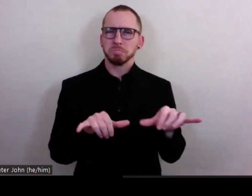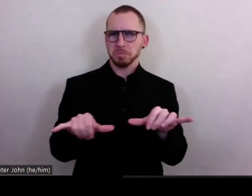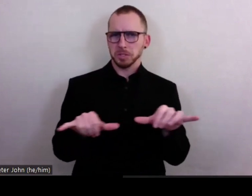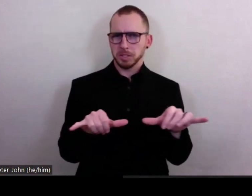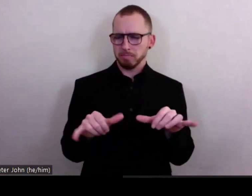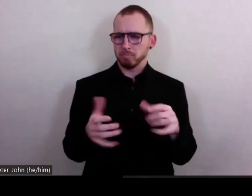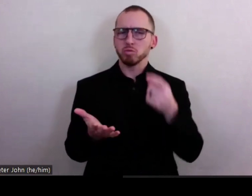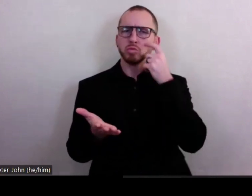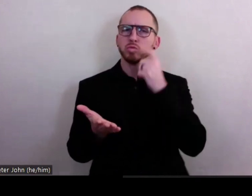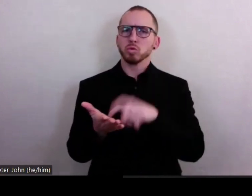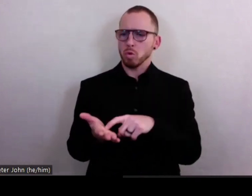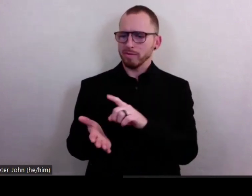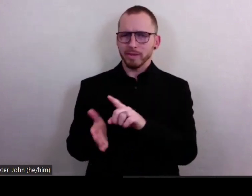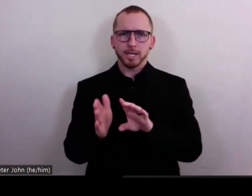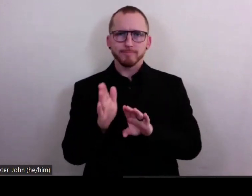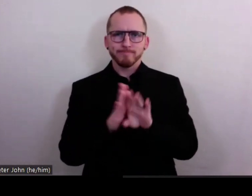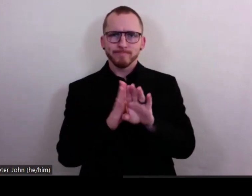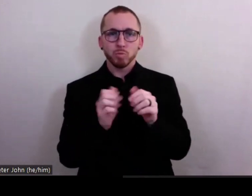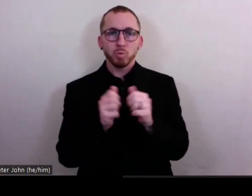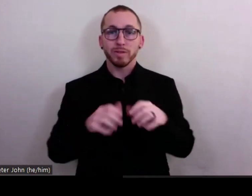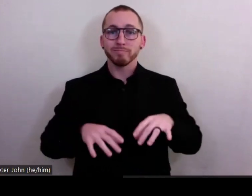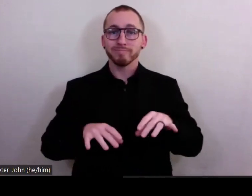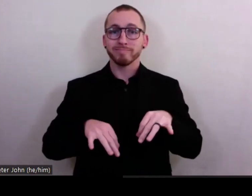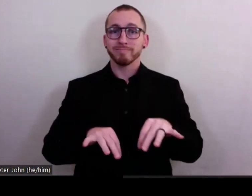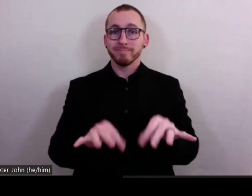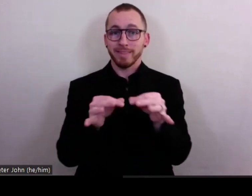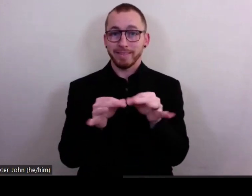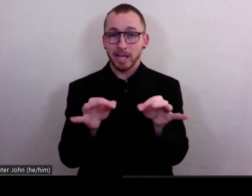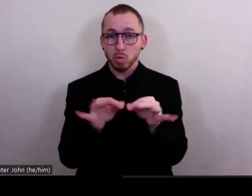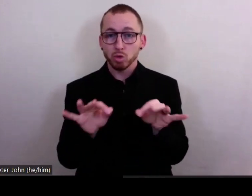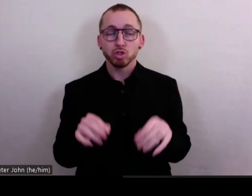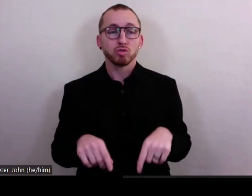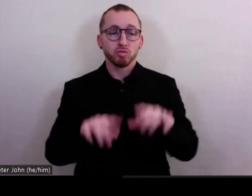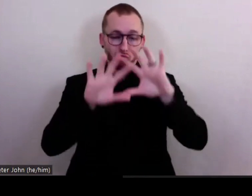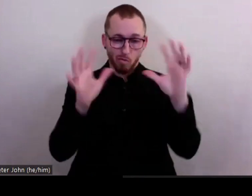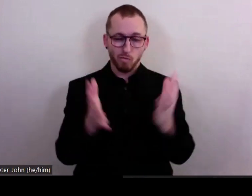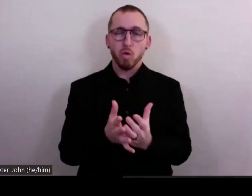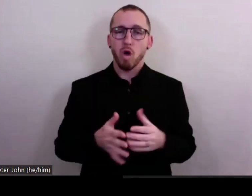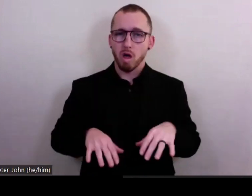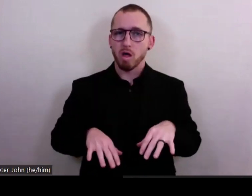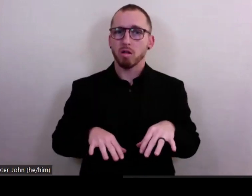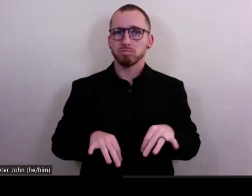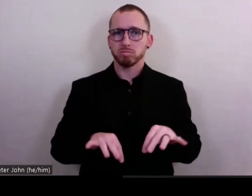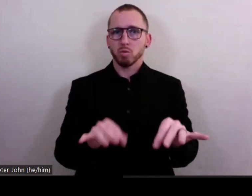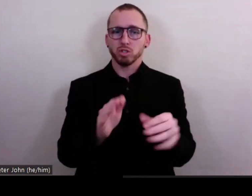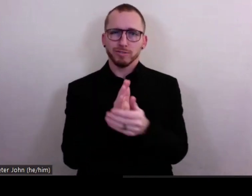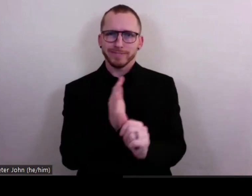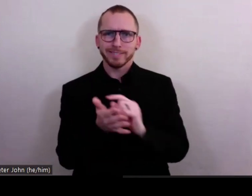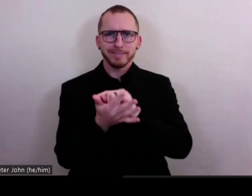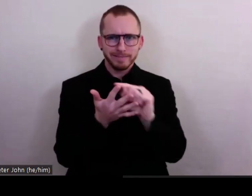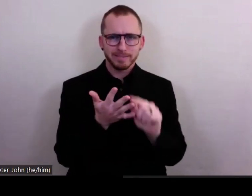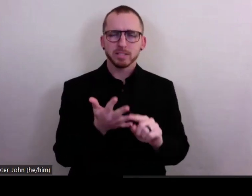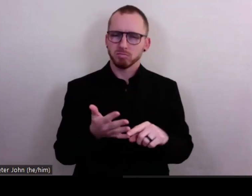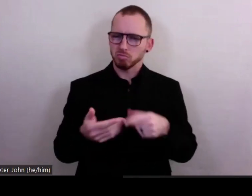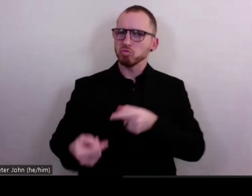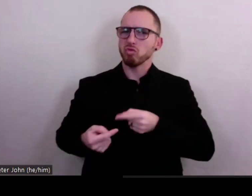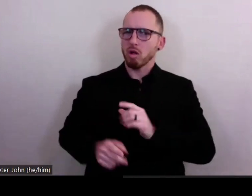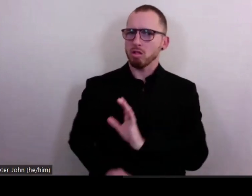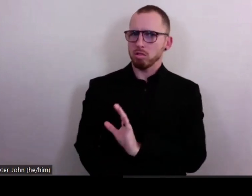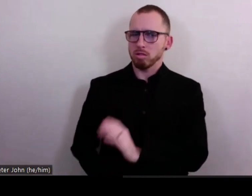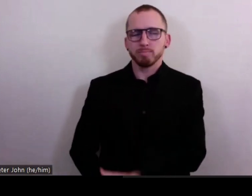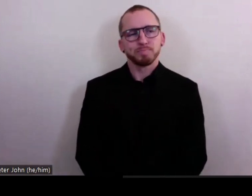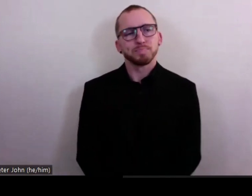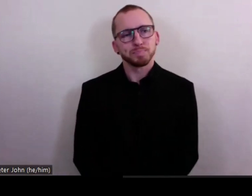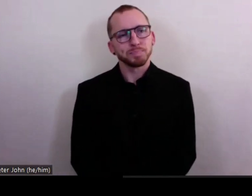development in language and development overall. So a lot of times it is very difficult at a certain age to understand